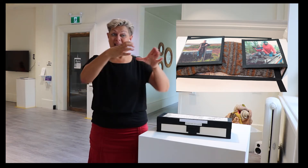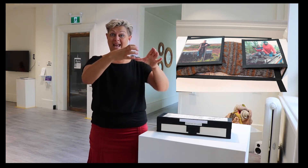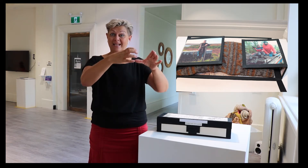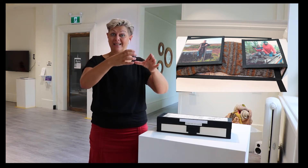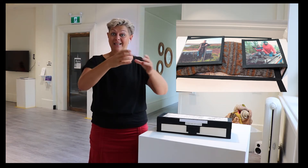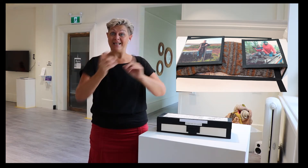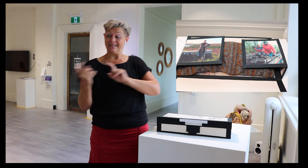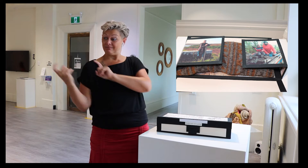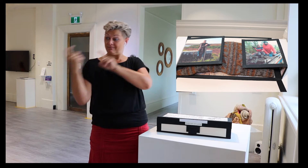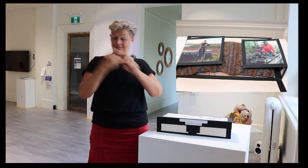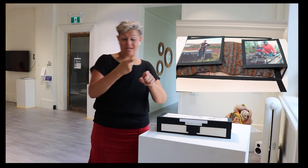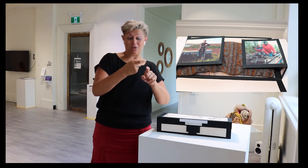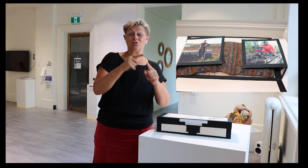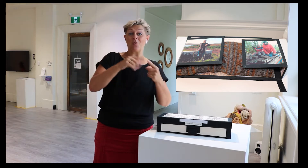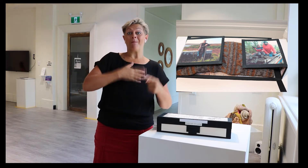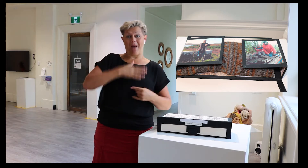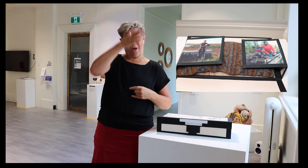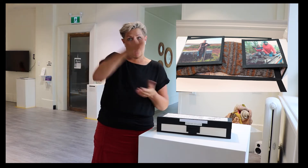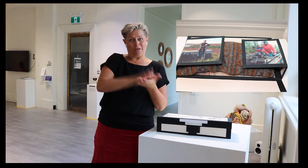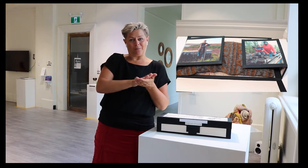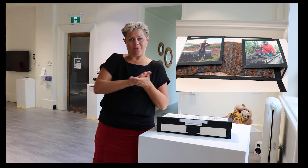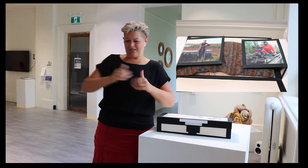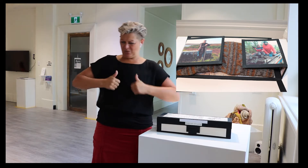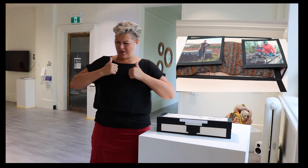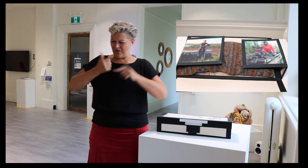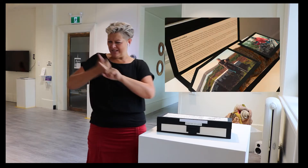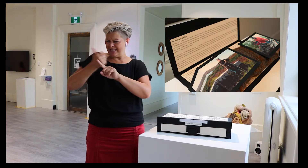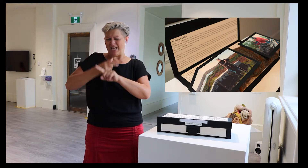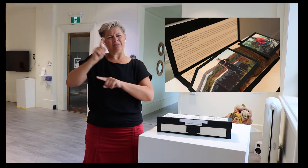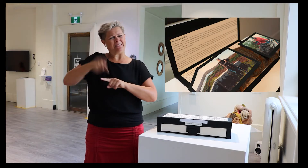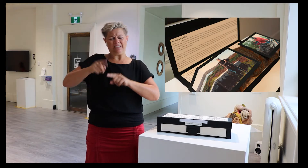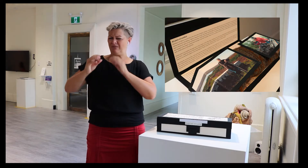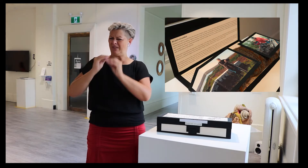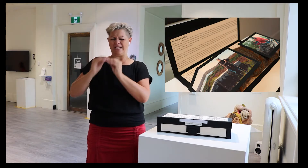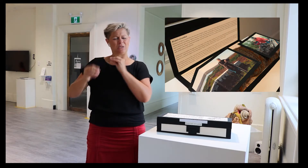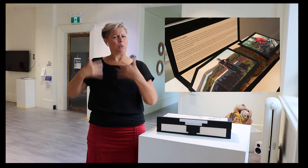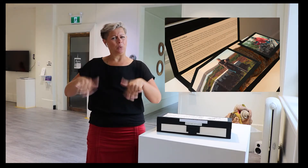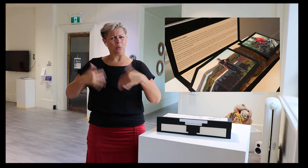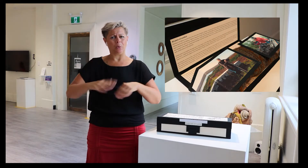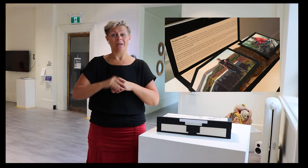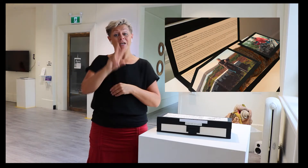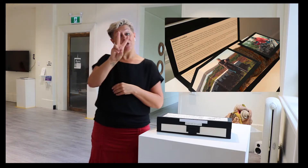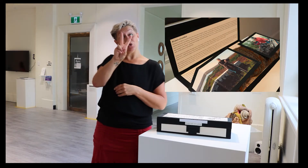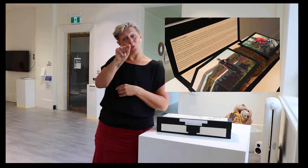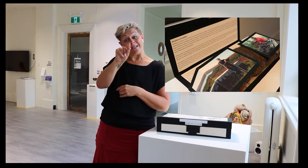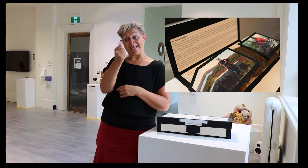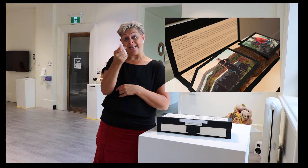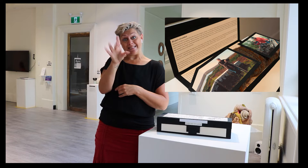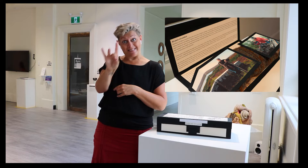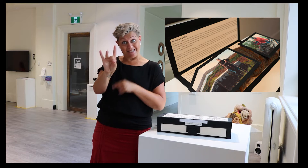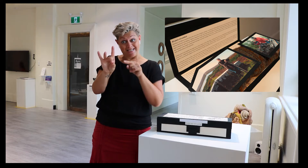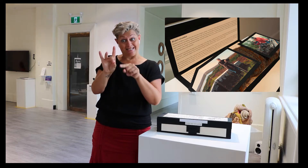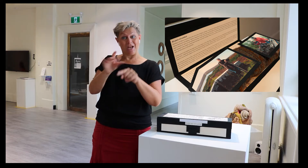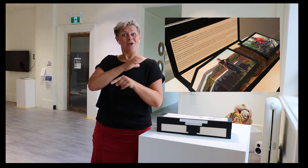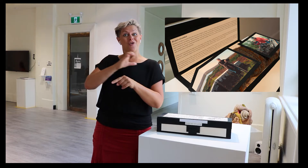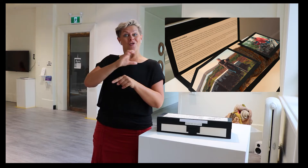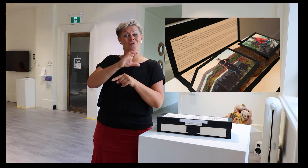down to my husband, the jumper was in need of repair. In 2018, while maker in residence for the Craft Council